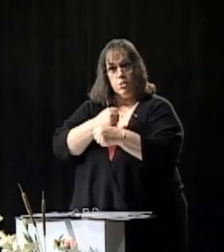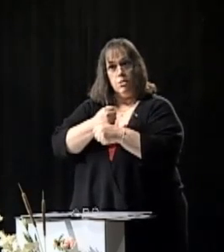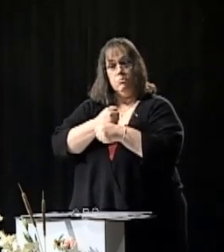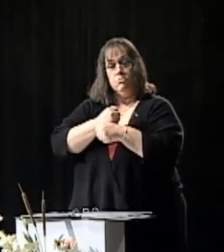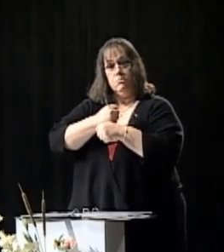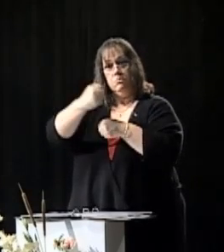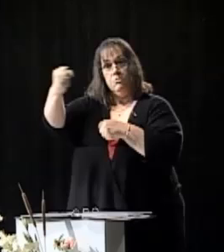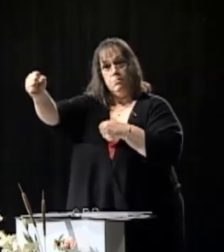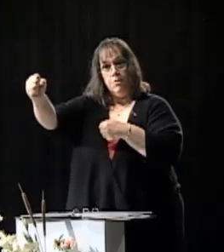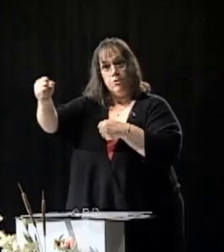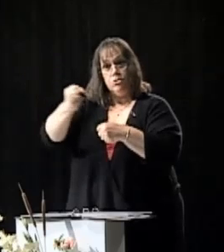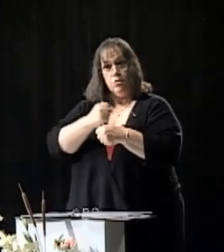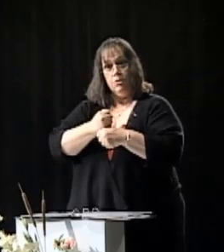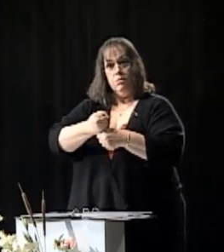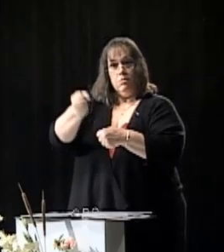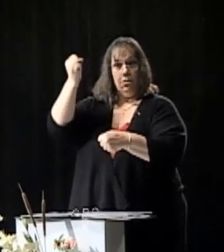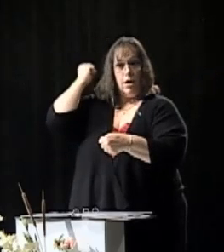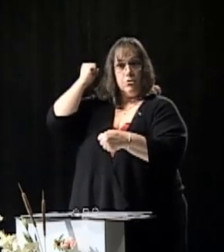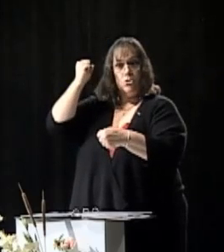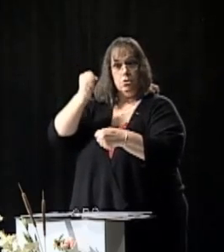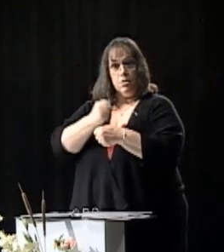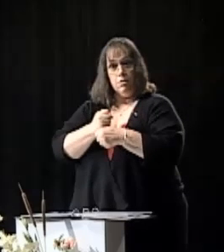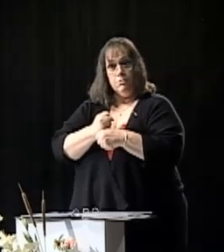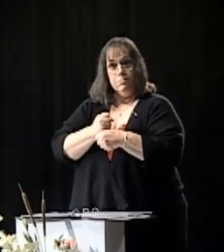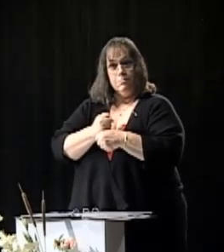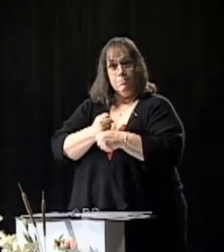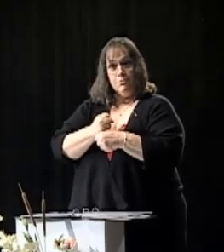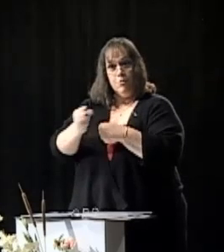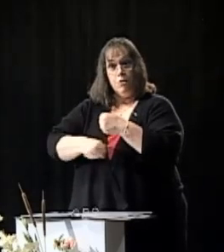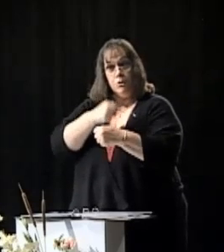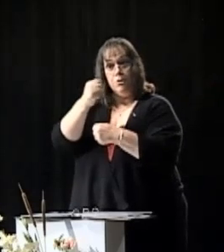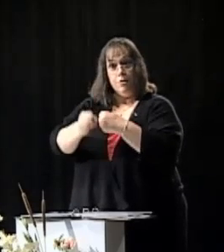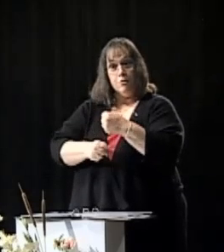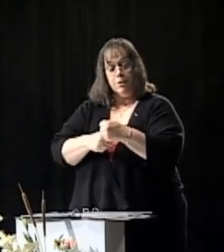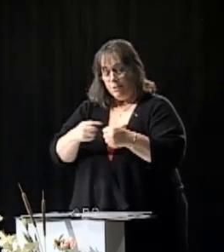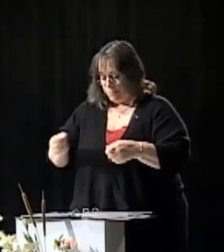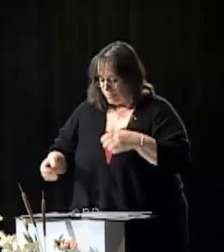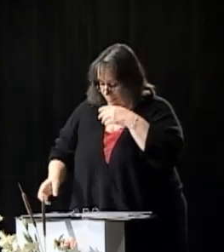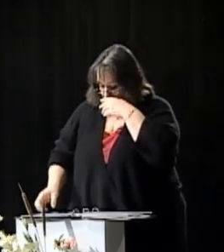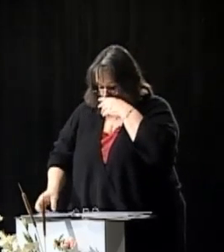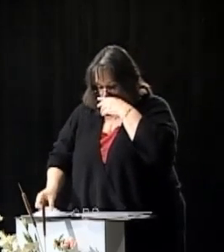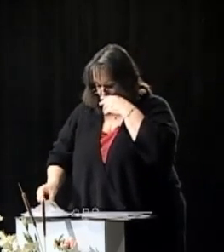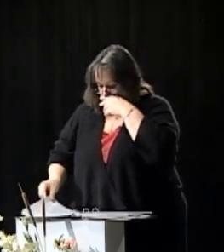So next year, last year, yearly.